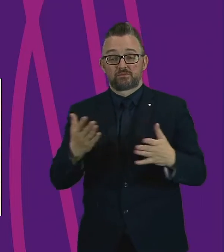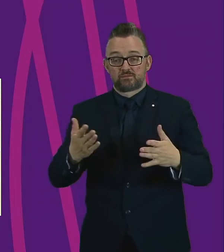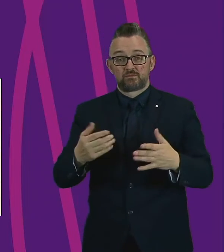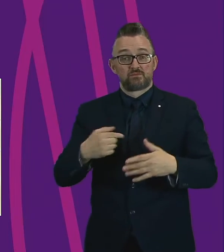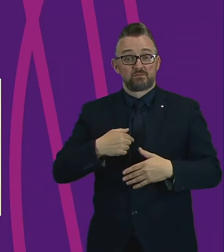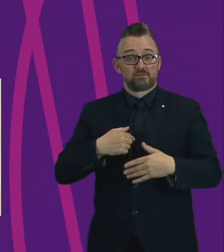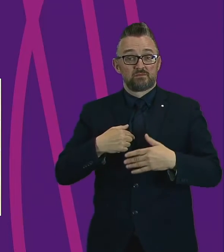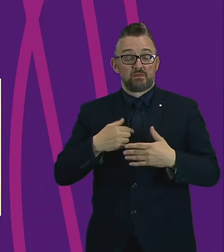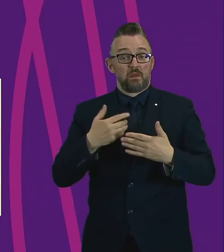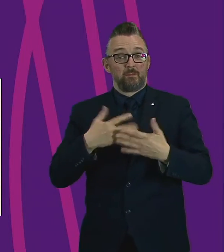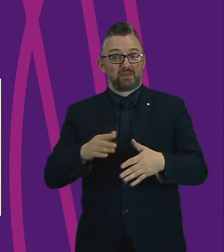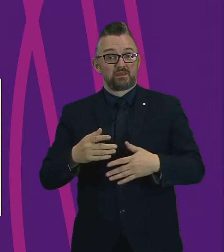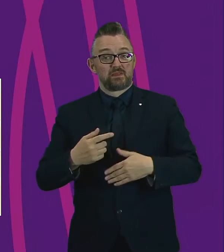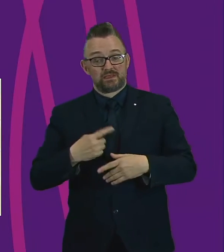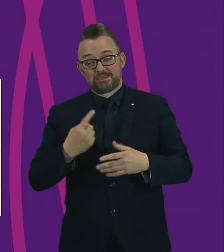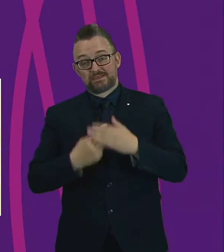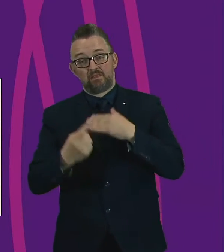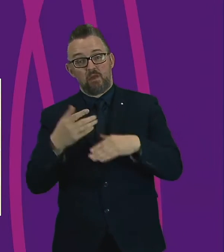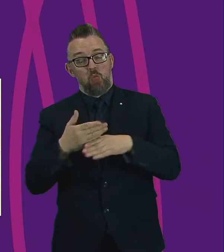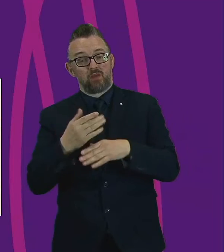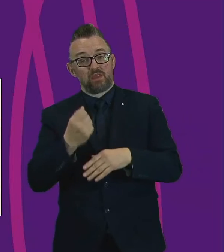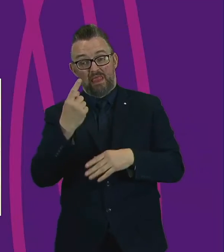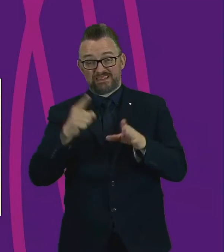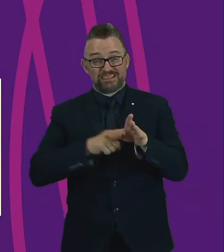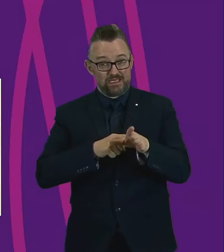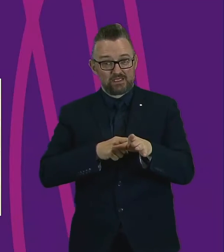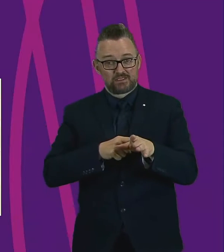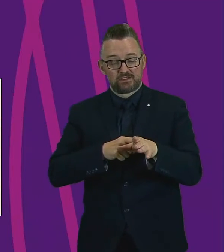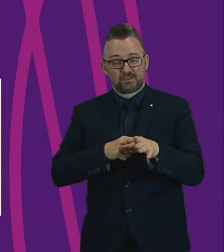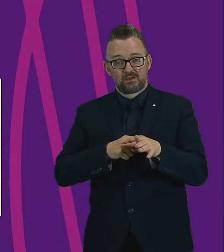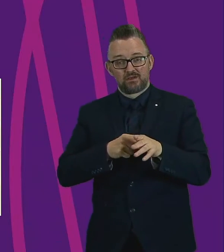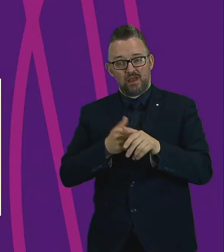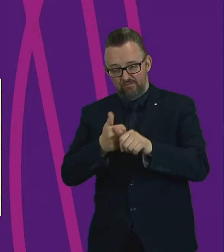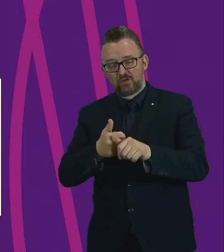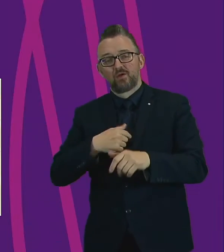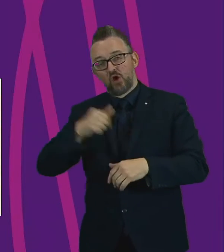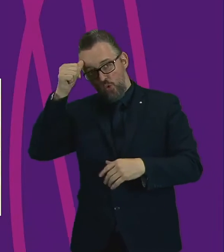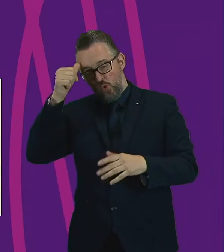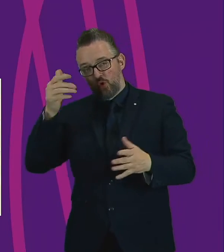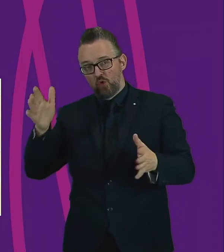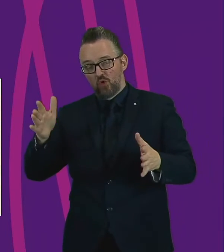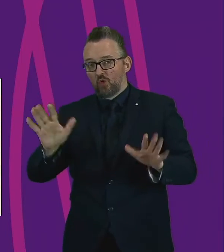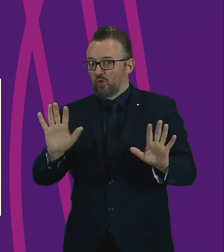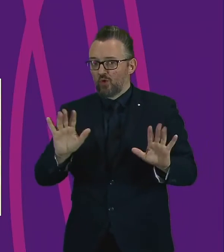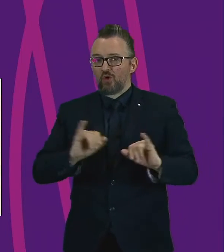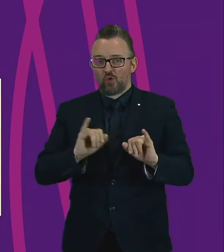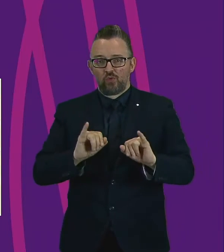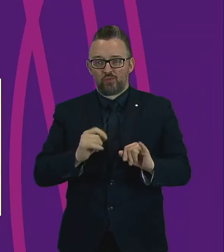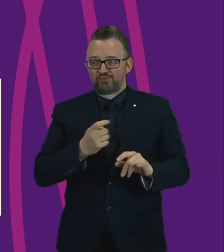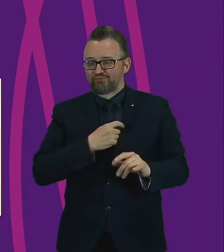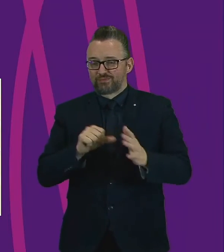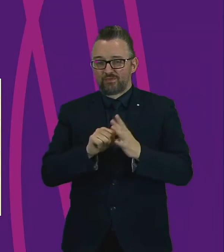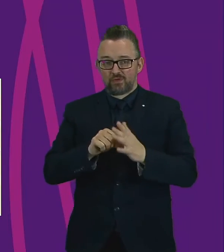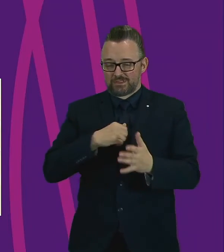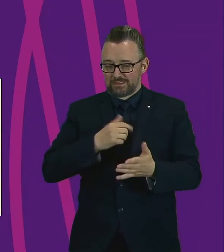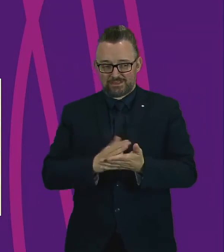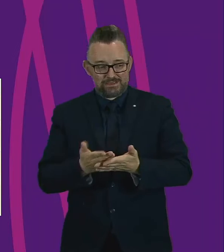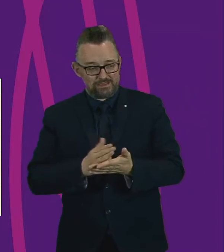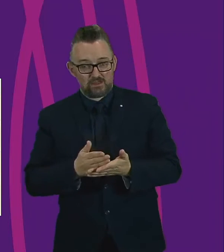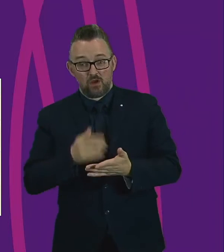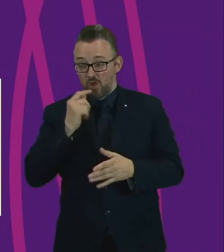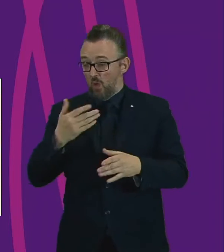11 years of their life as a self-employed advocate, I know the insecurities of this status, of the gnawing doubts that when you're